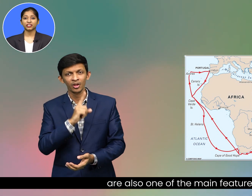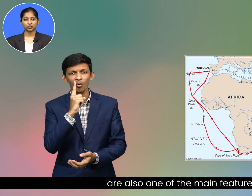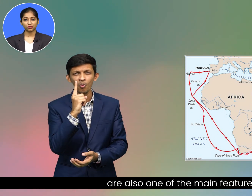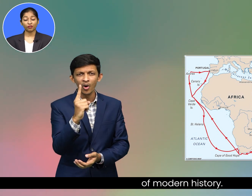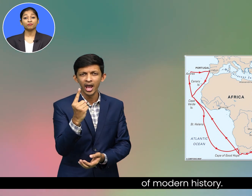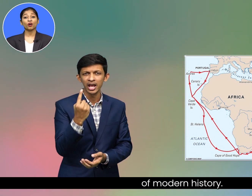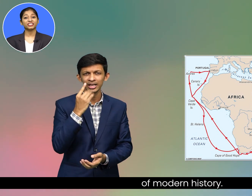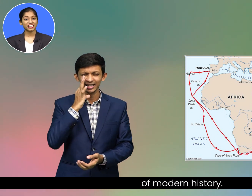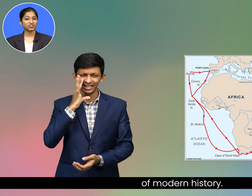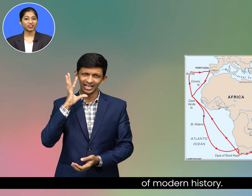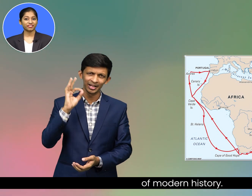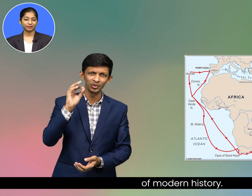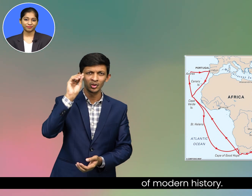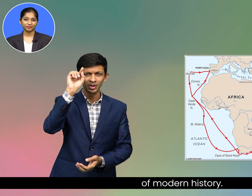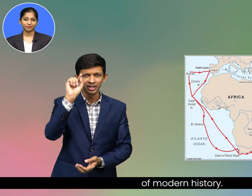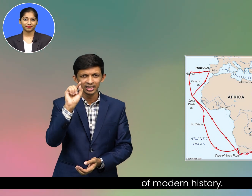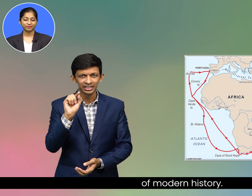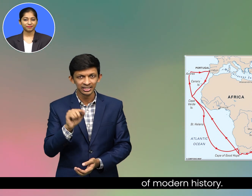main features of modern history.